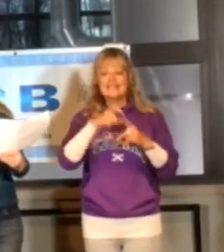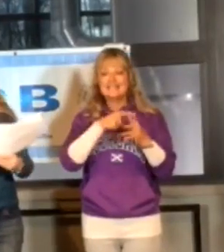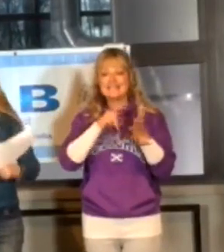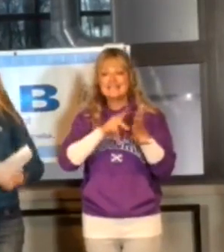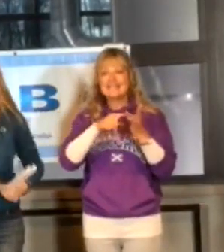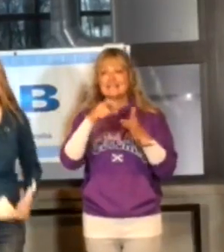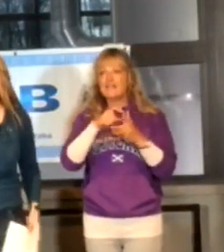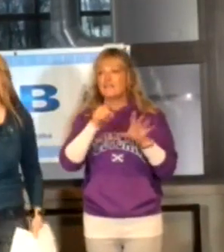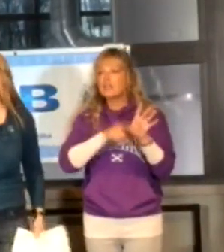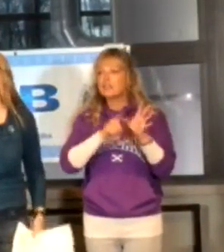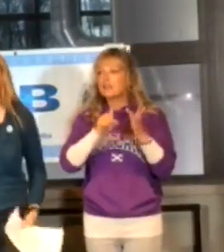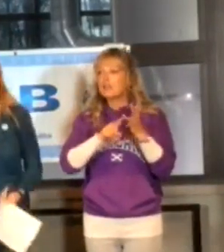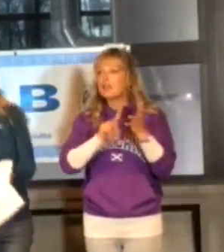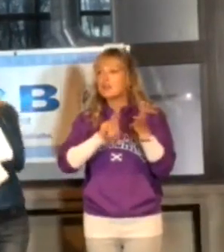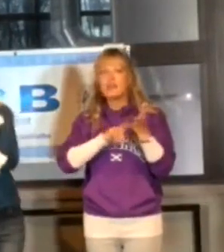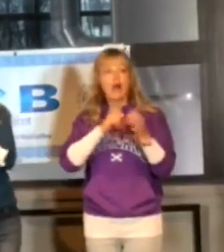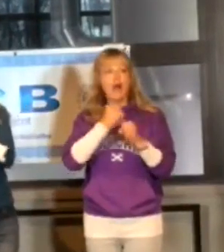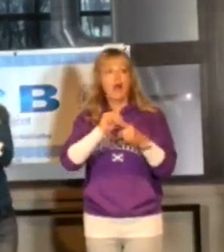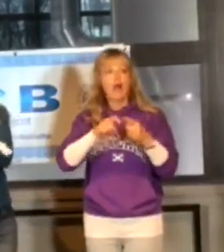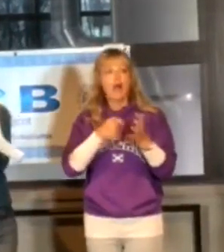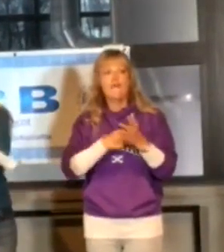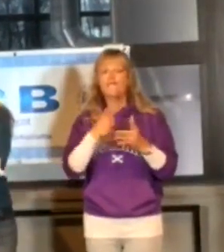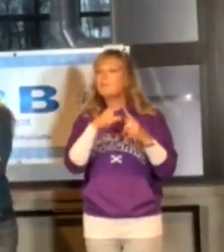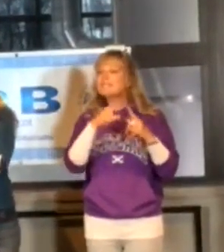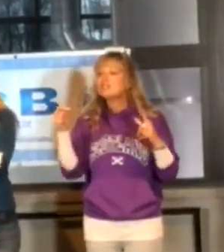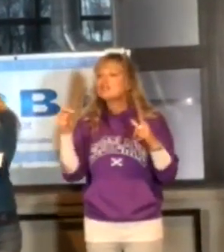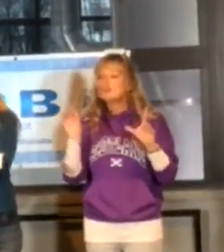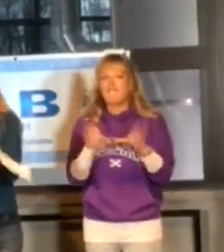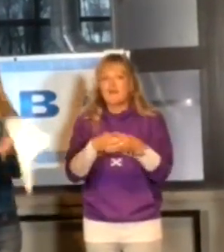from Digital Covenant.